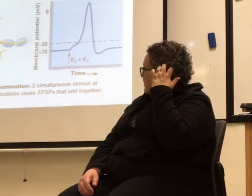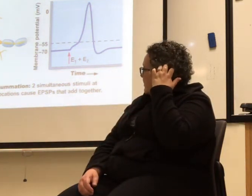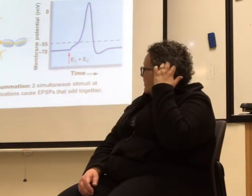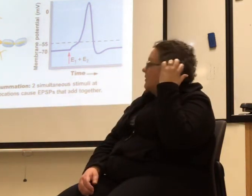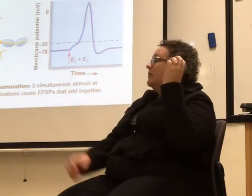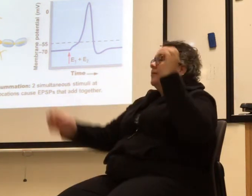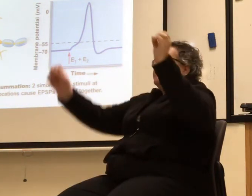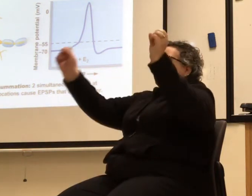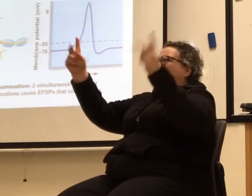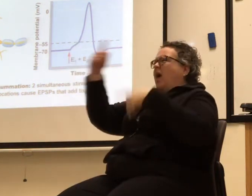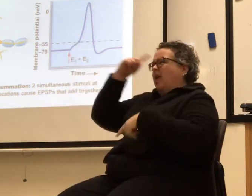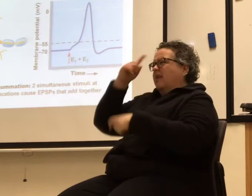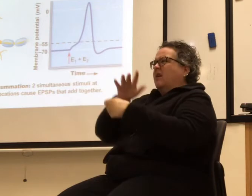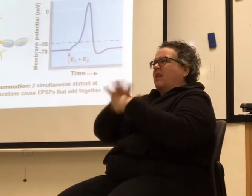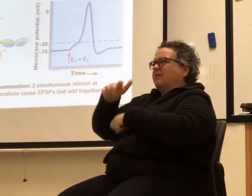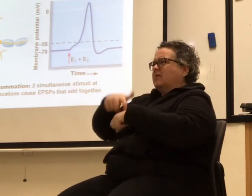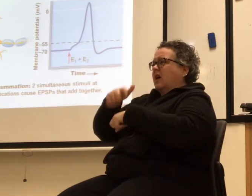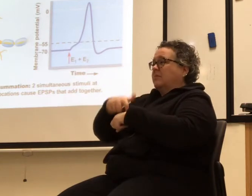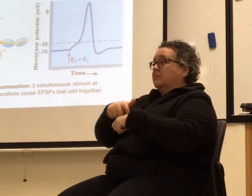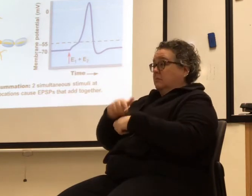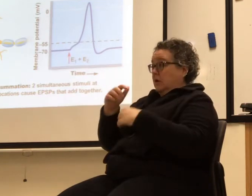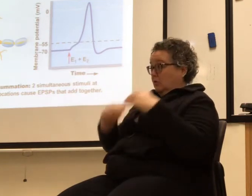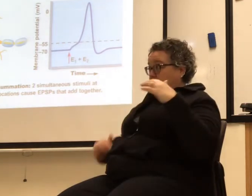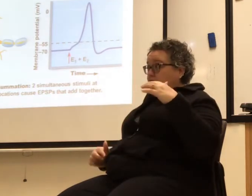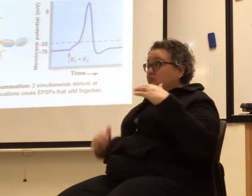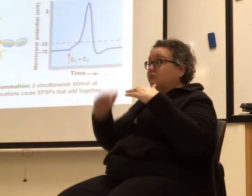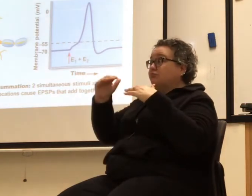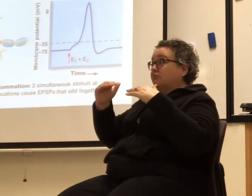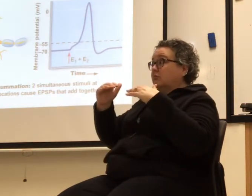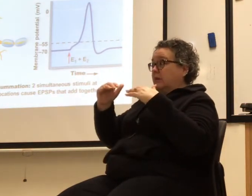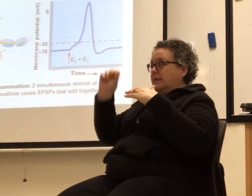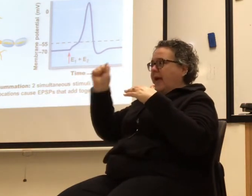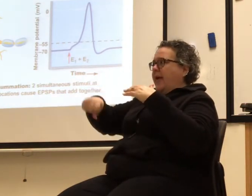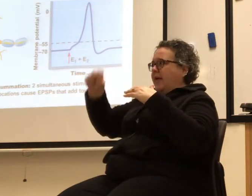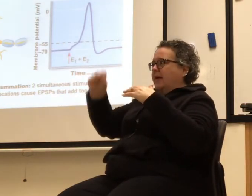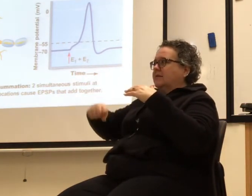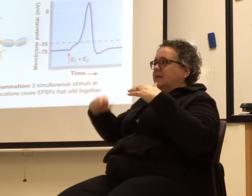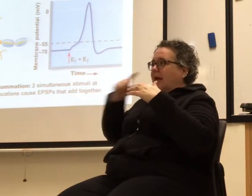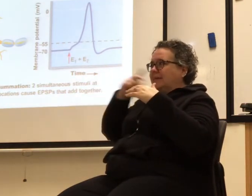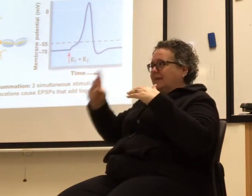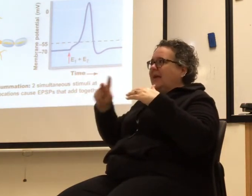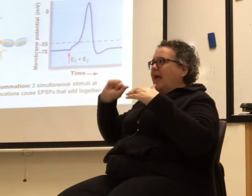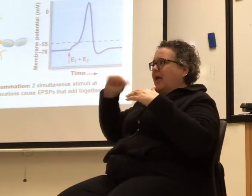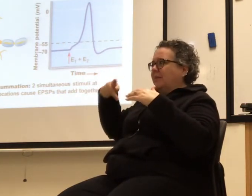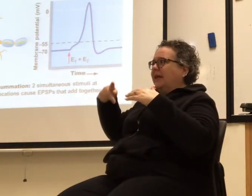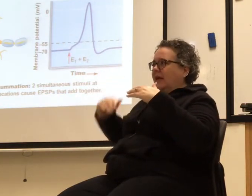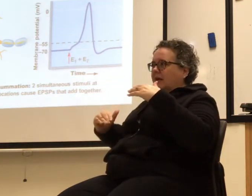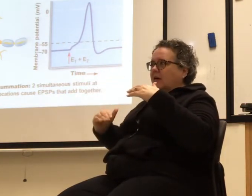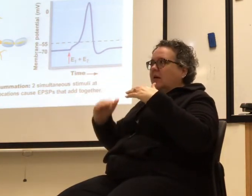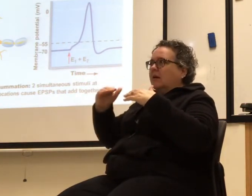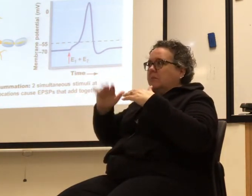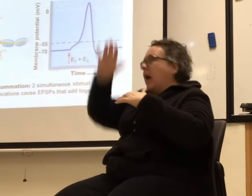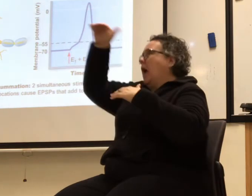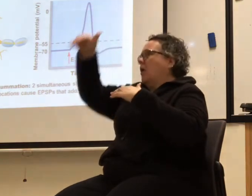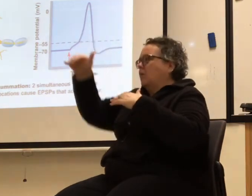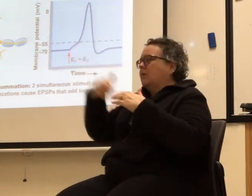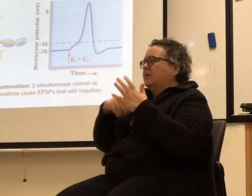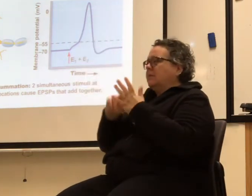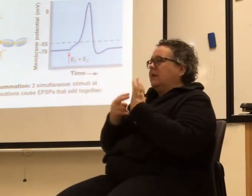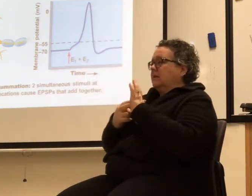All right, I think that was enough time. Did the cell reach threshold? Yes or no? Yes. It did. I see an action potential. Were there EPSPs